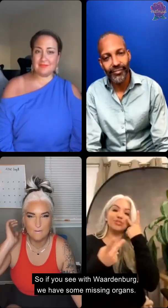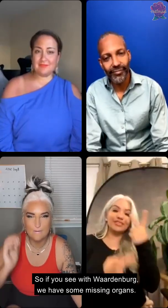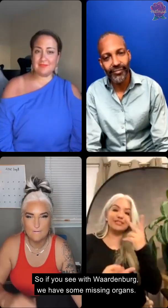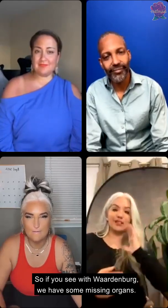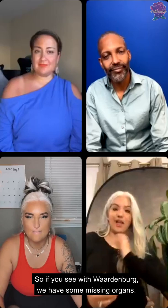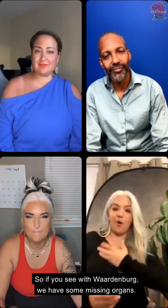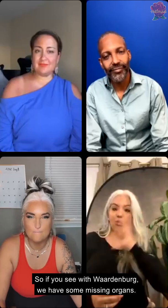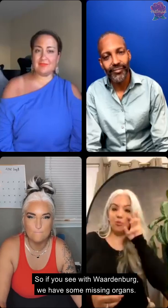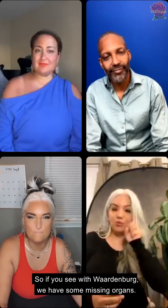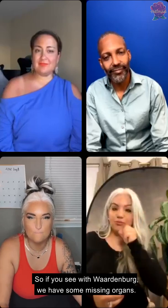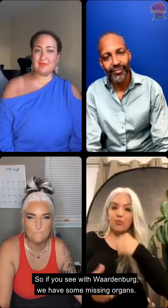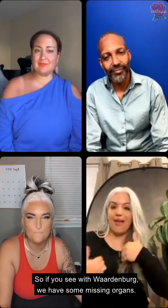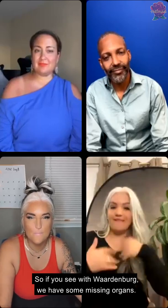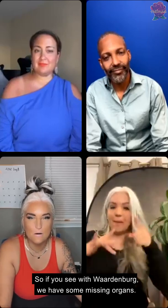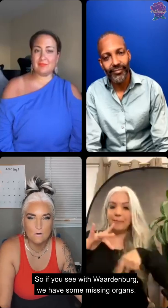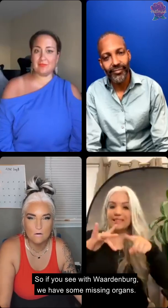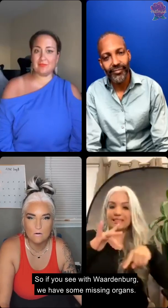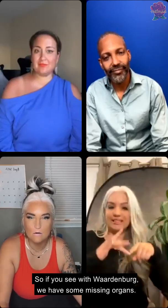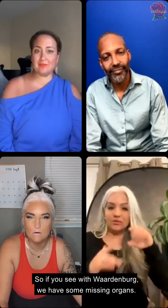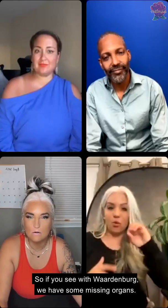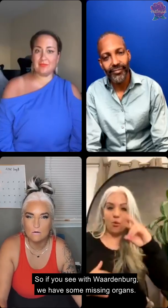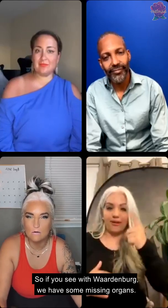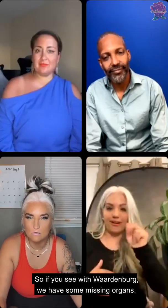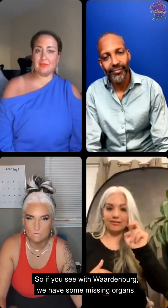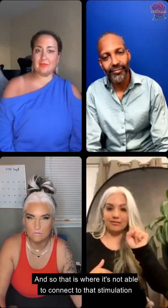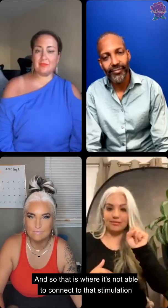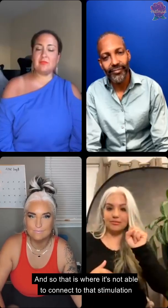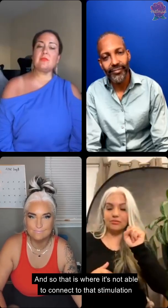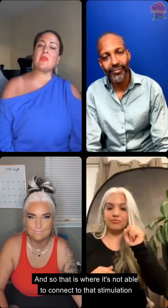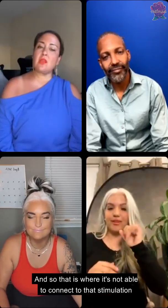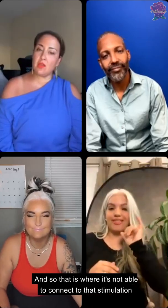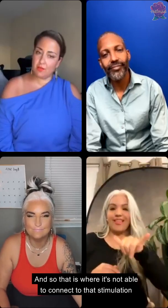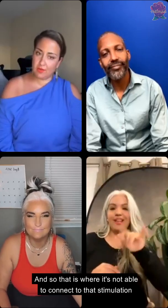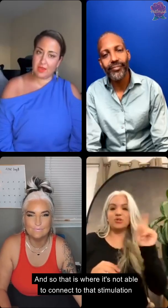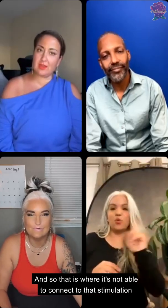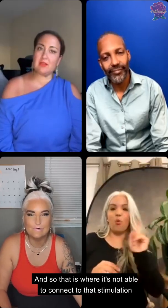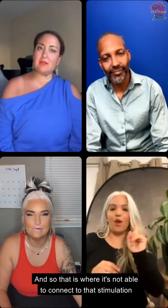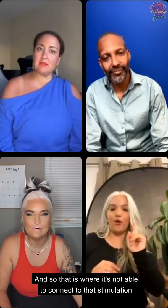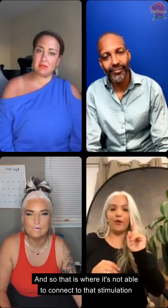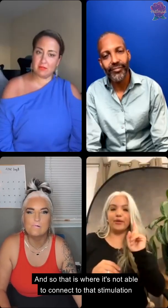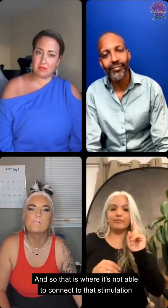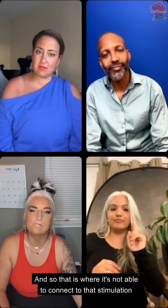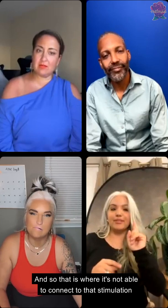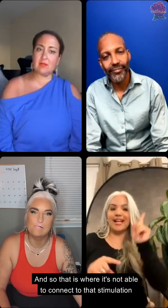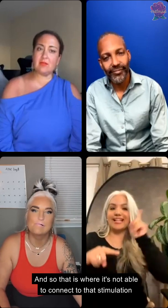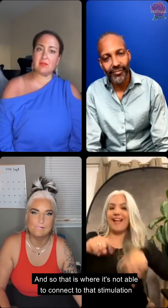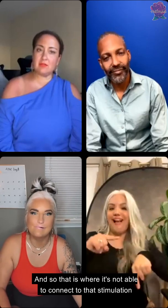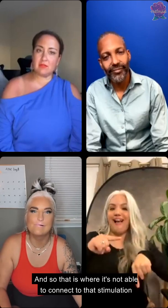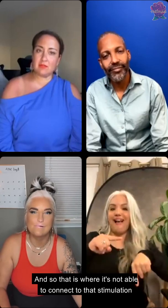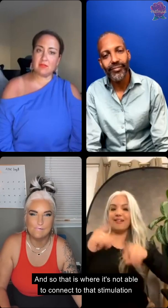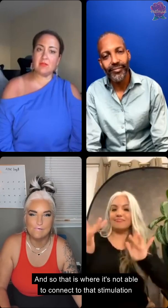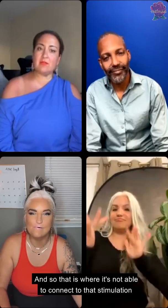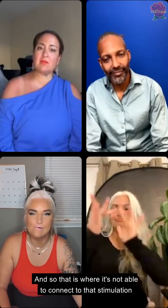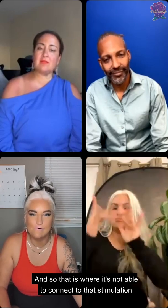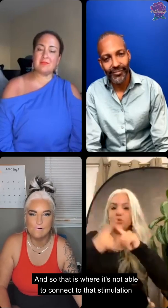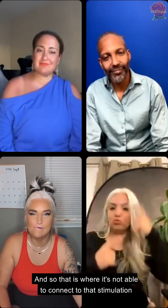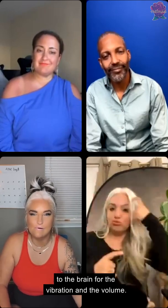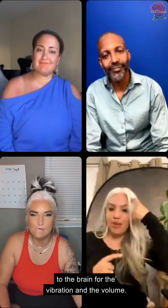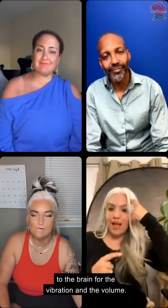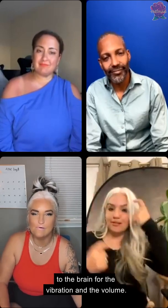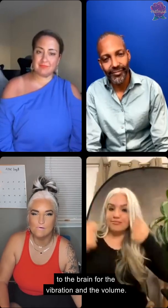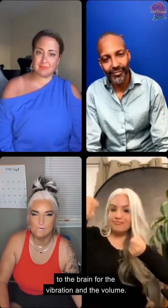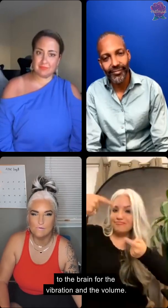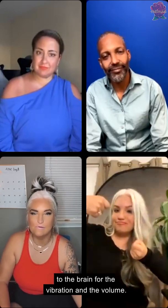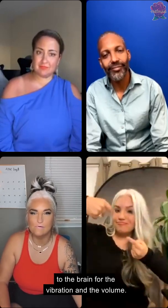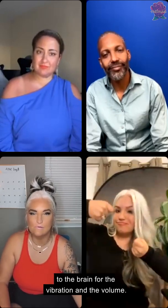see with Wardenbergs, we have some missing organs. And so that is where it's not able to connect